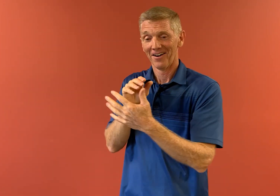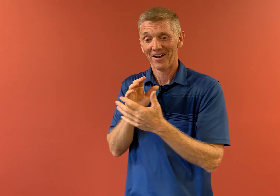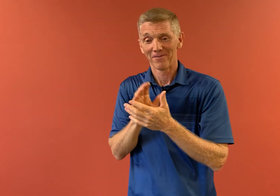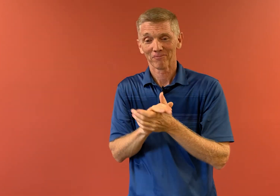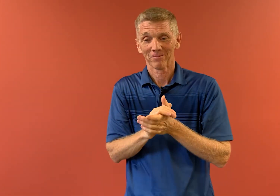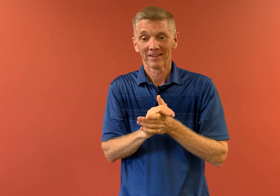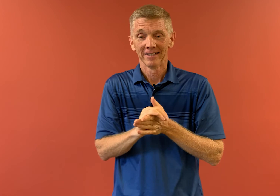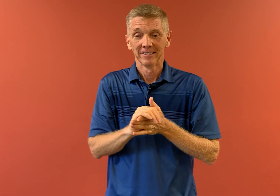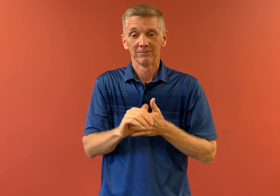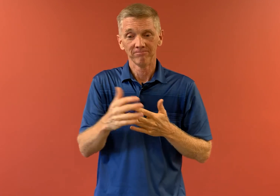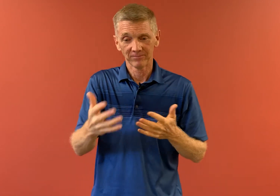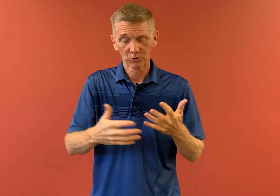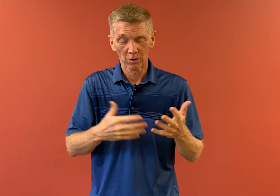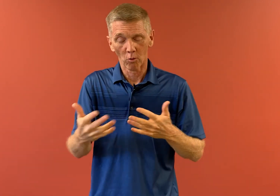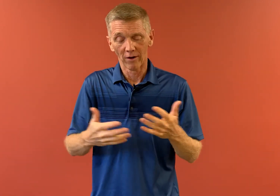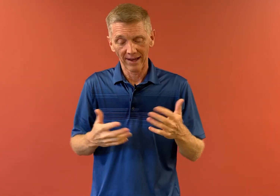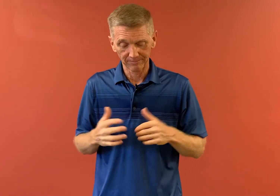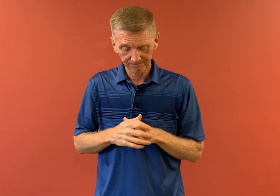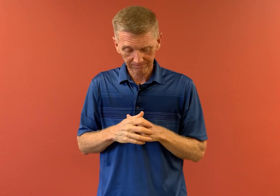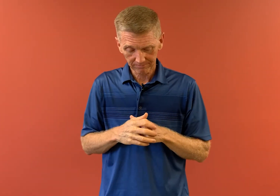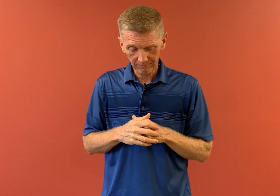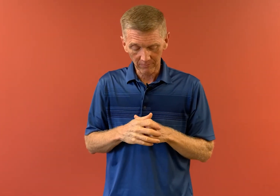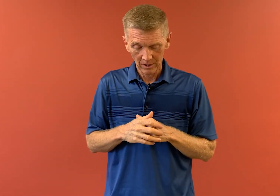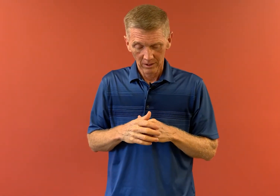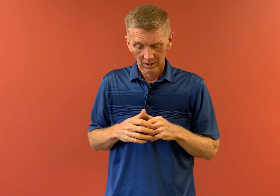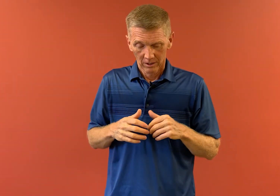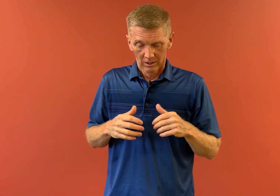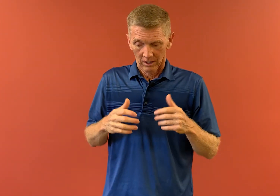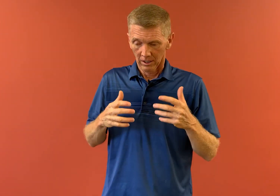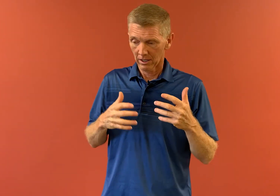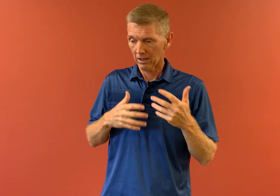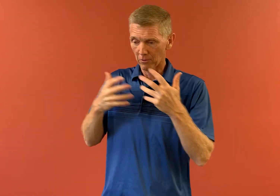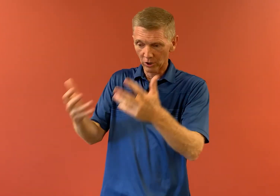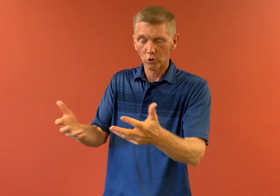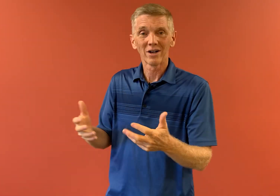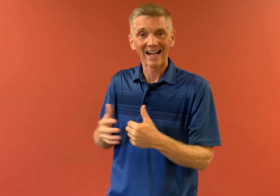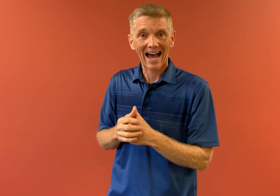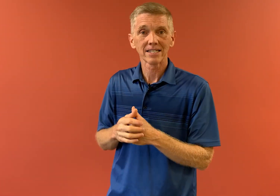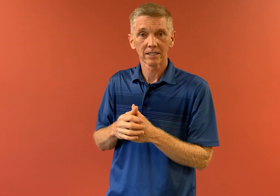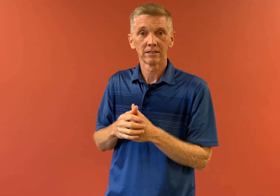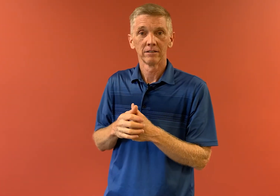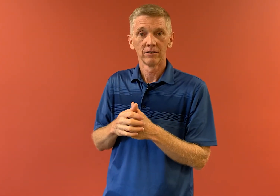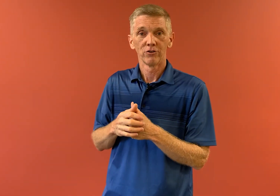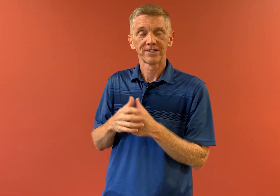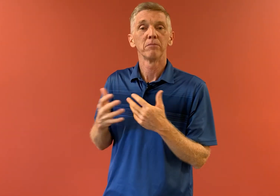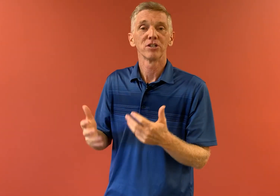right. Let's work more on that. I'm going to go to a class. There's going to be a